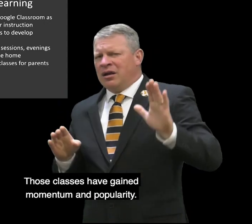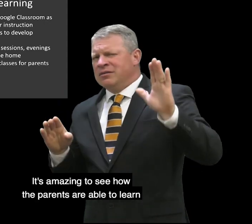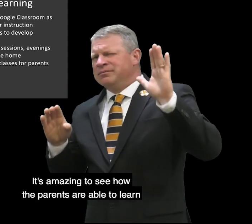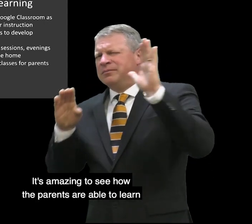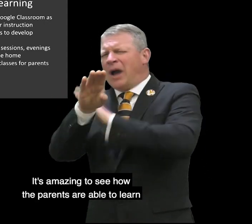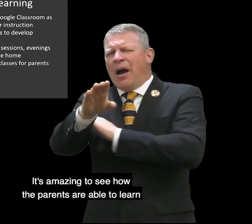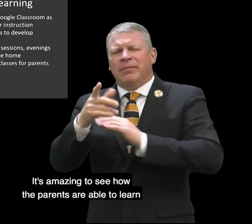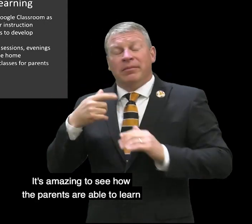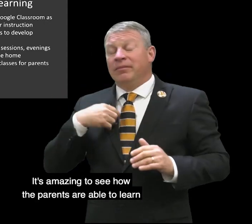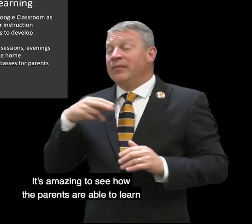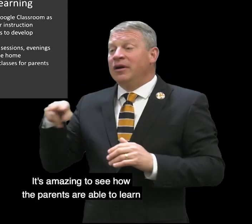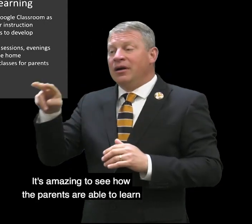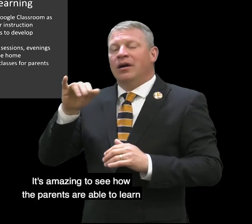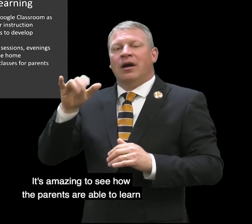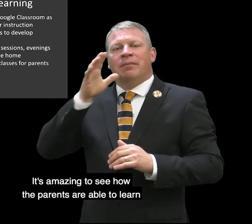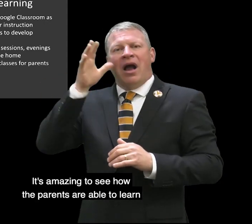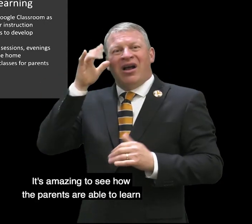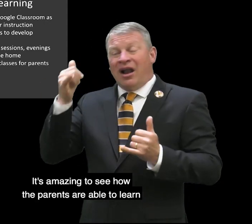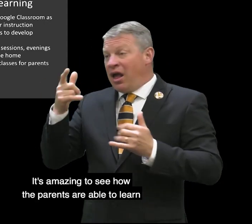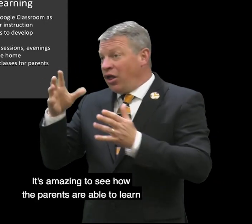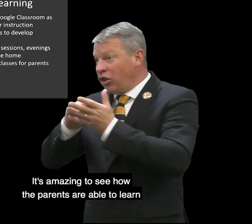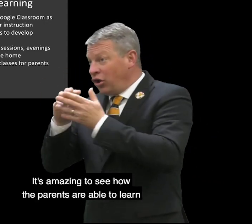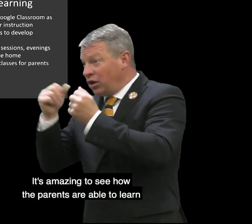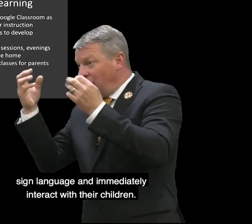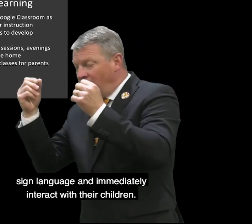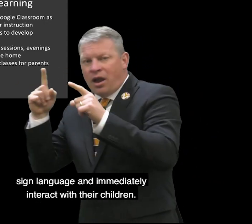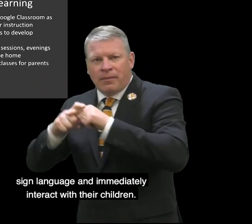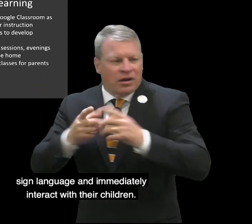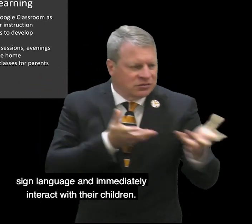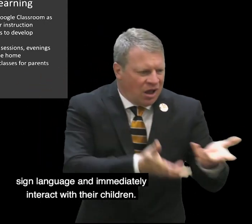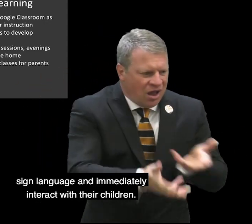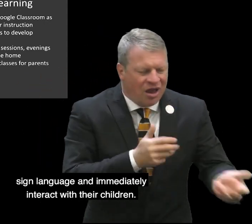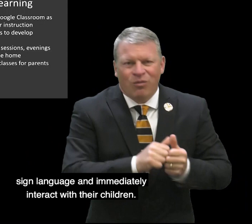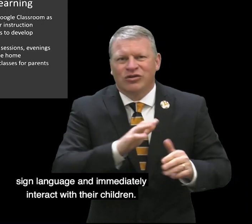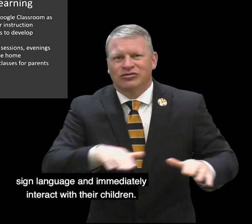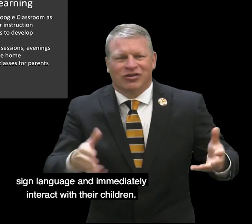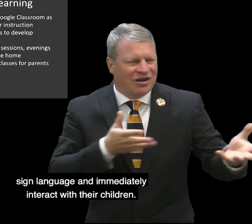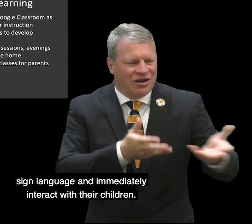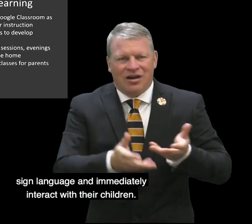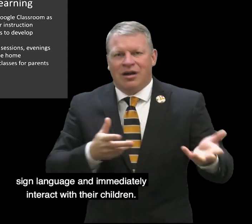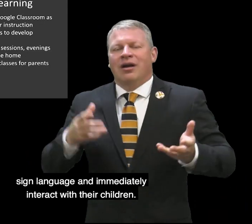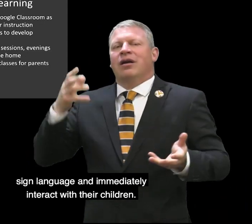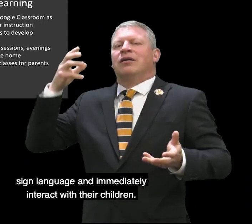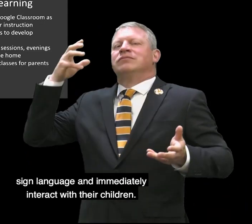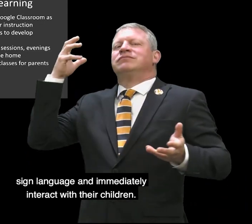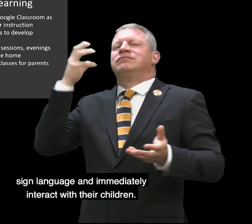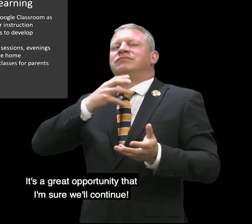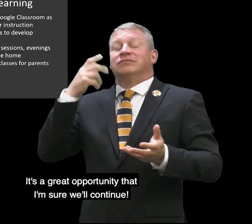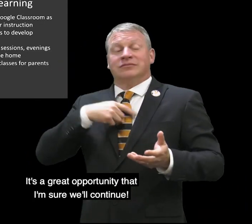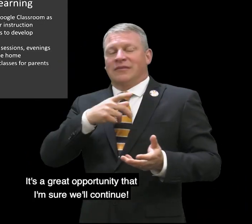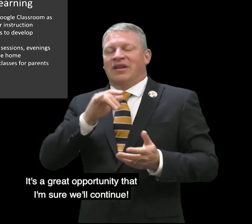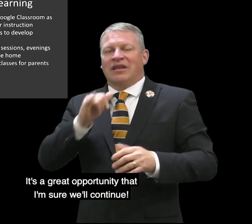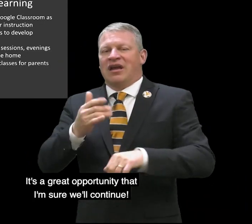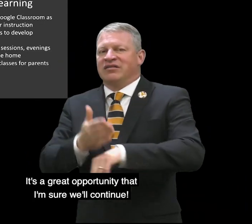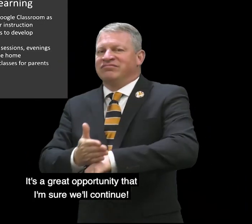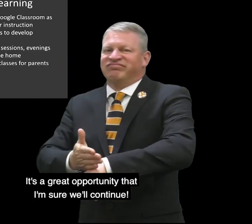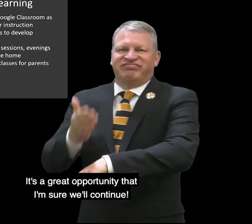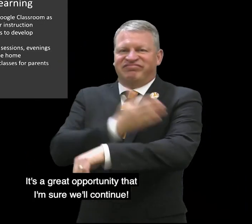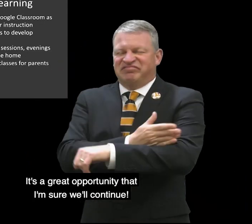our parents. Those classes have gained momentum and popularity. It's amazing to see how the parents are able to learn sign